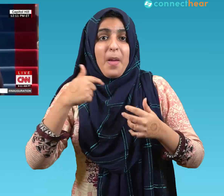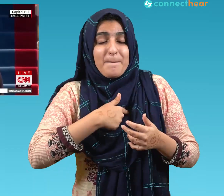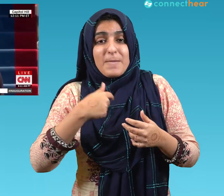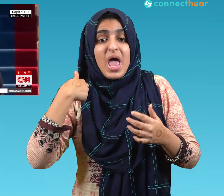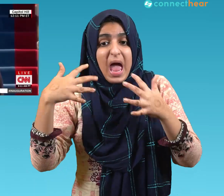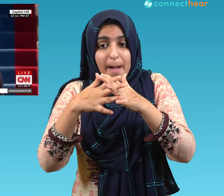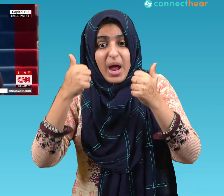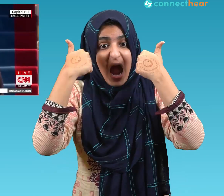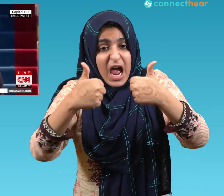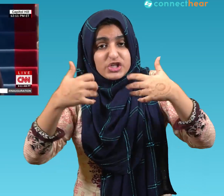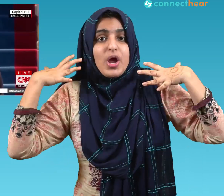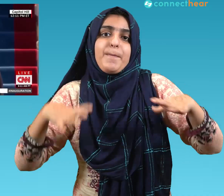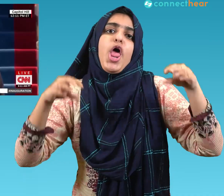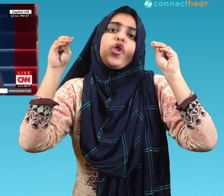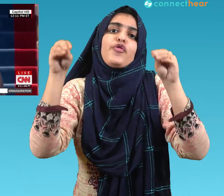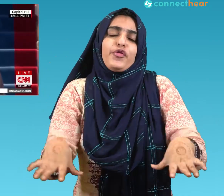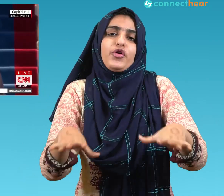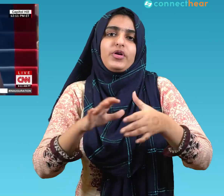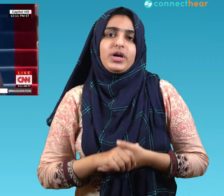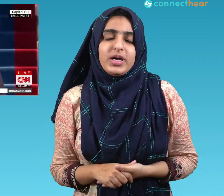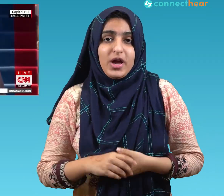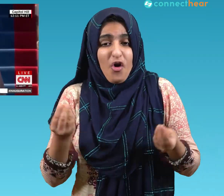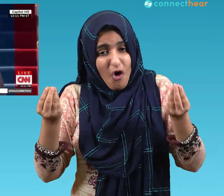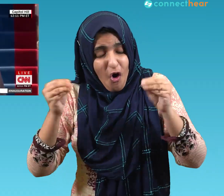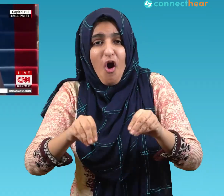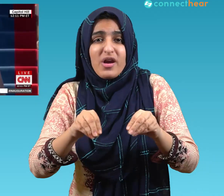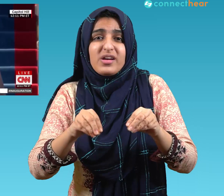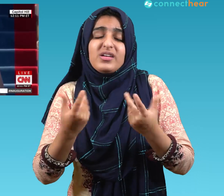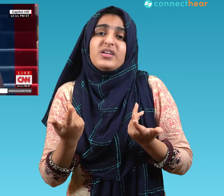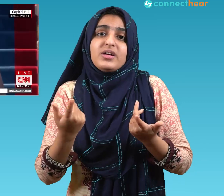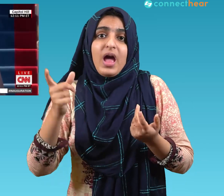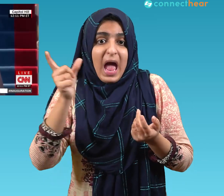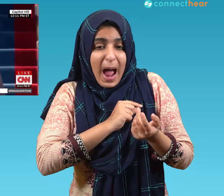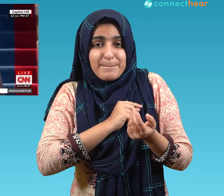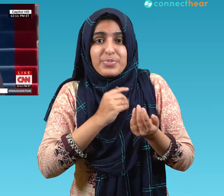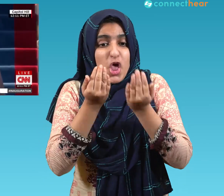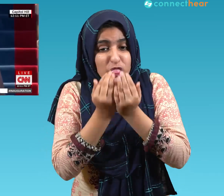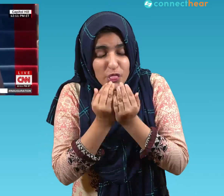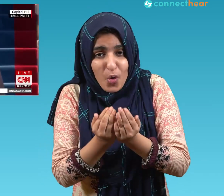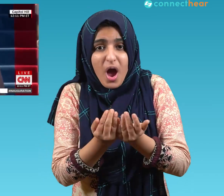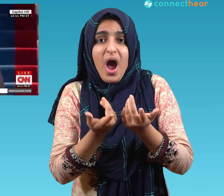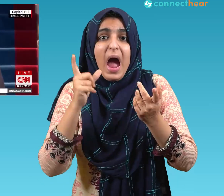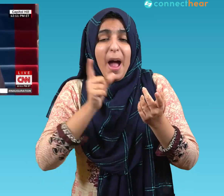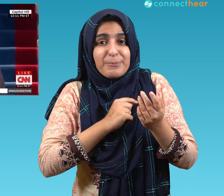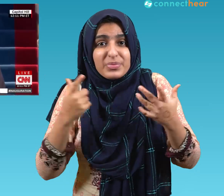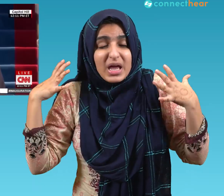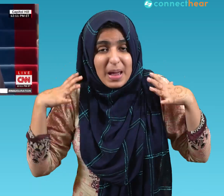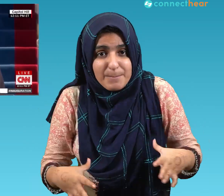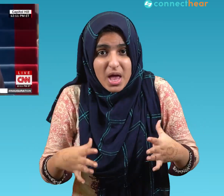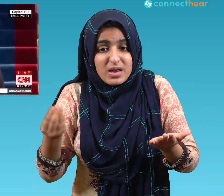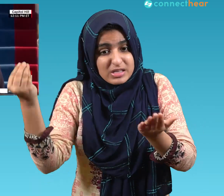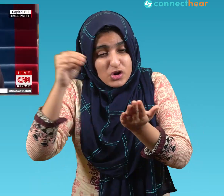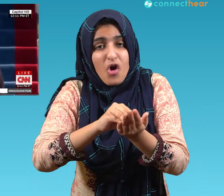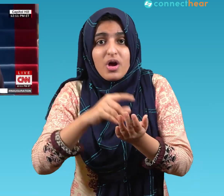best to you. Let's us add our own work and prayers to the unfolding story